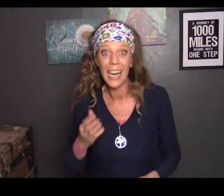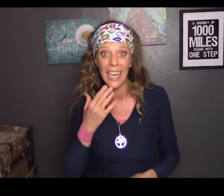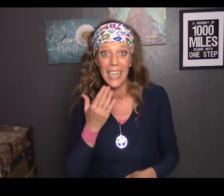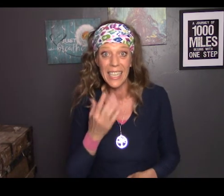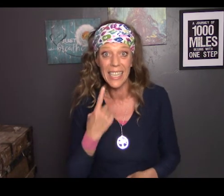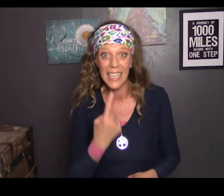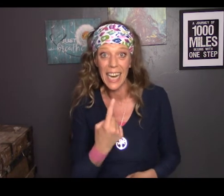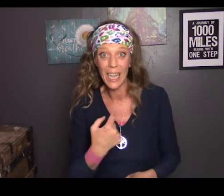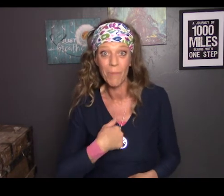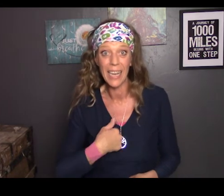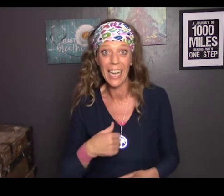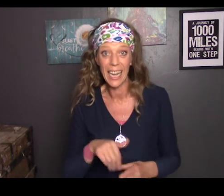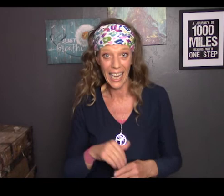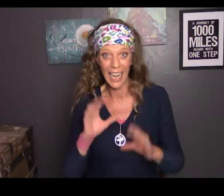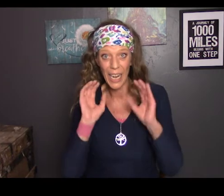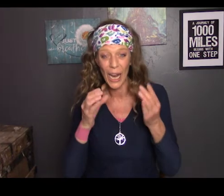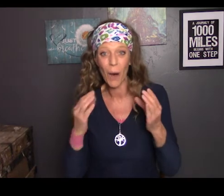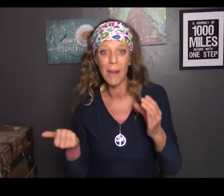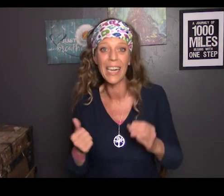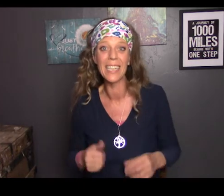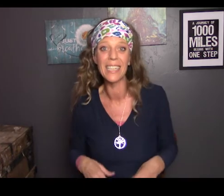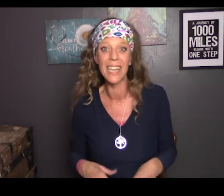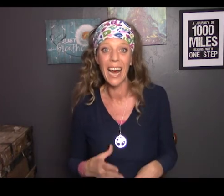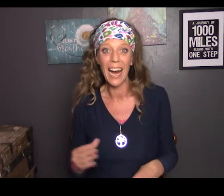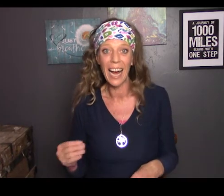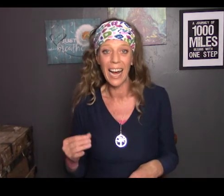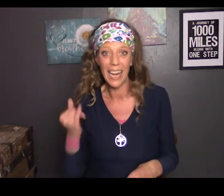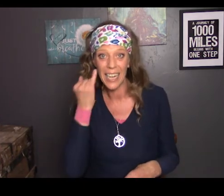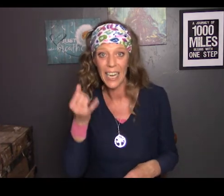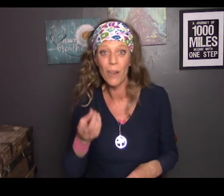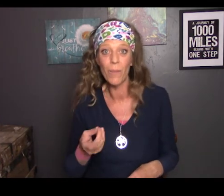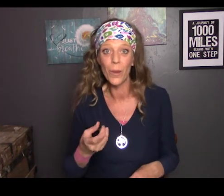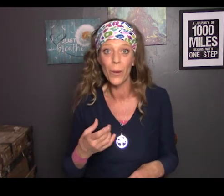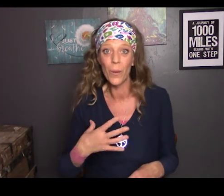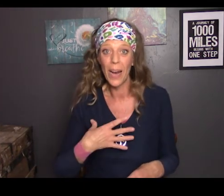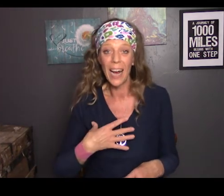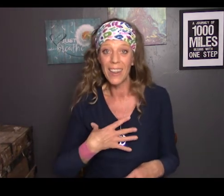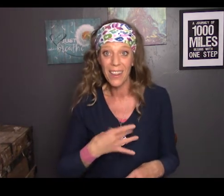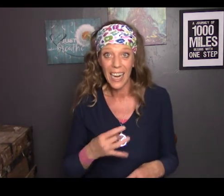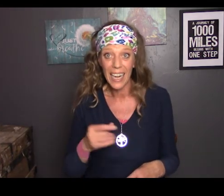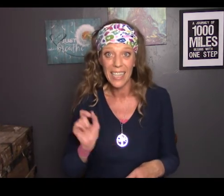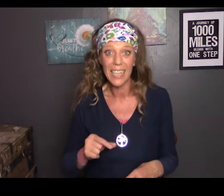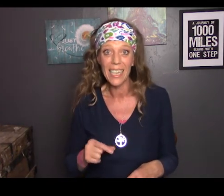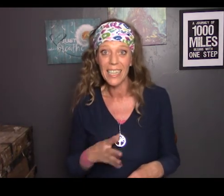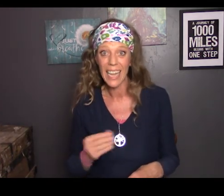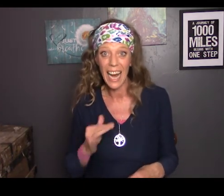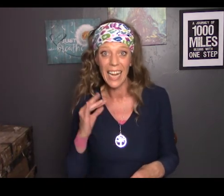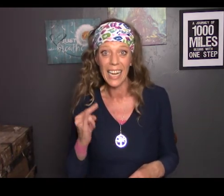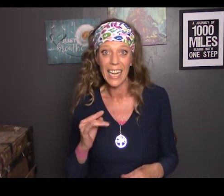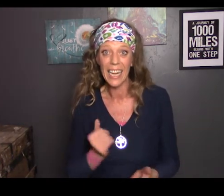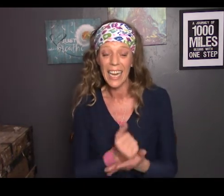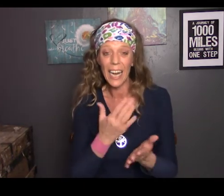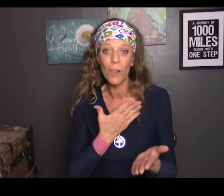Okay, tell me in comments, and if you like this and it helped